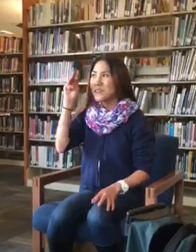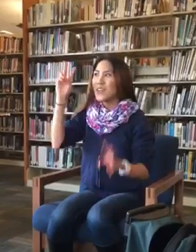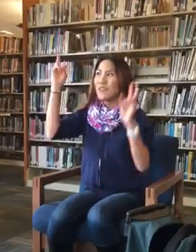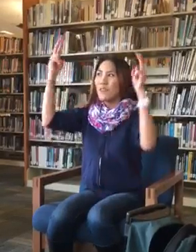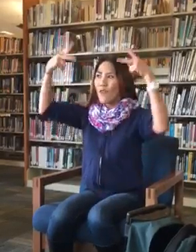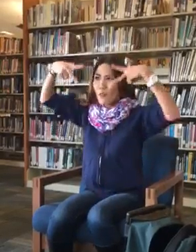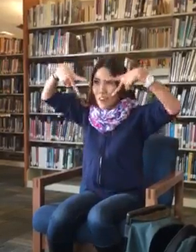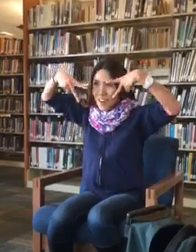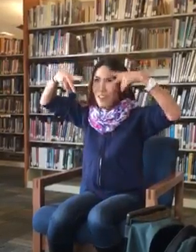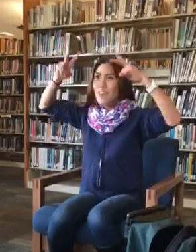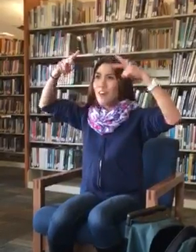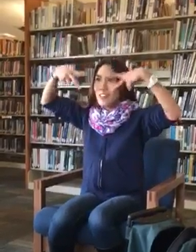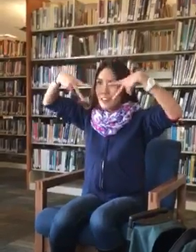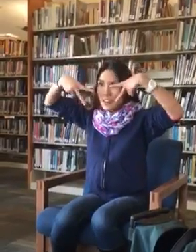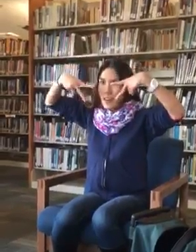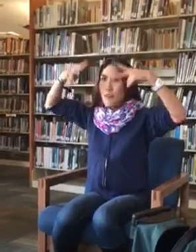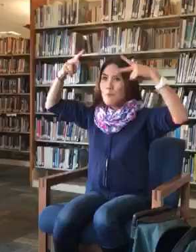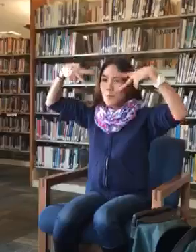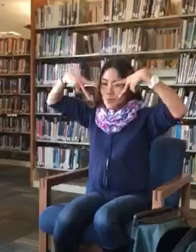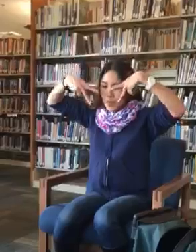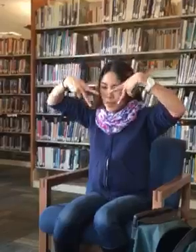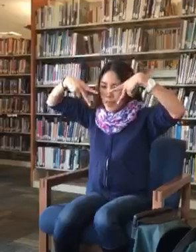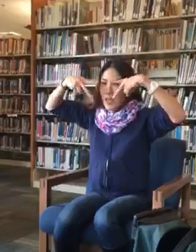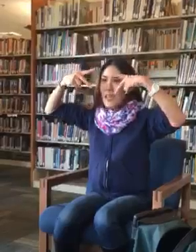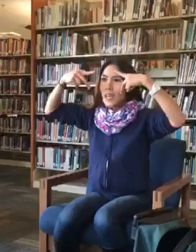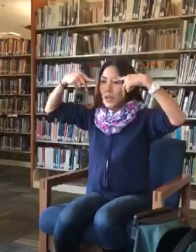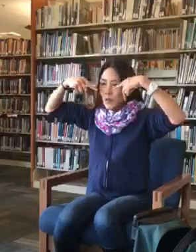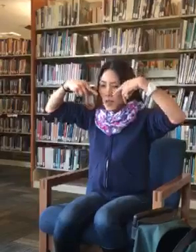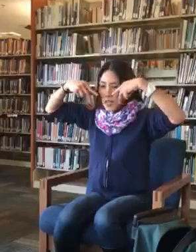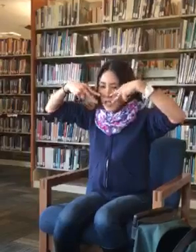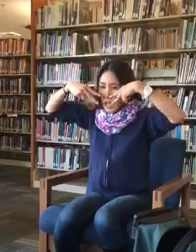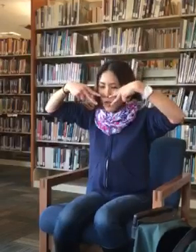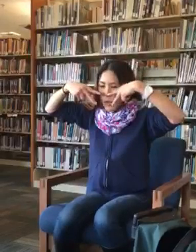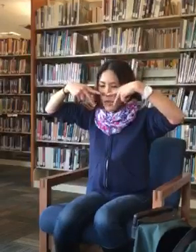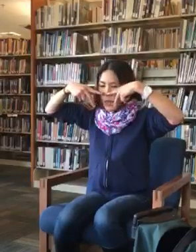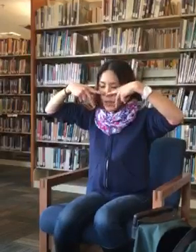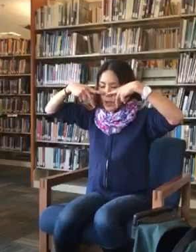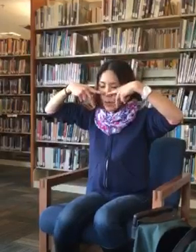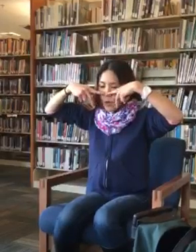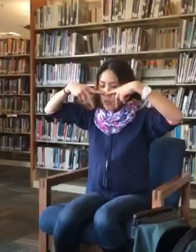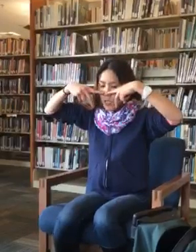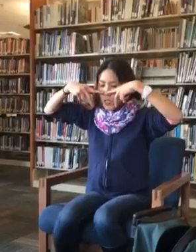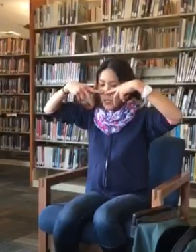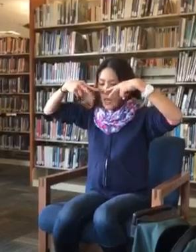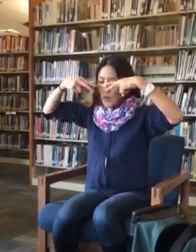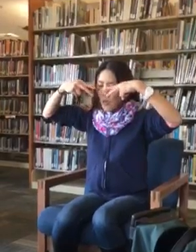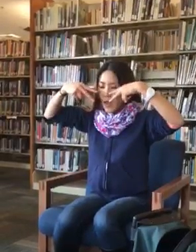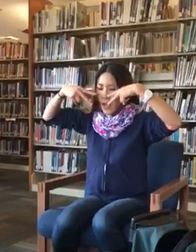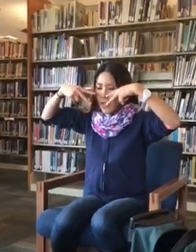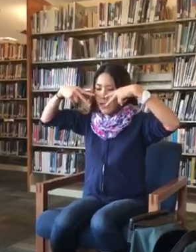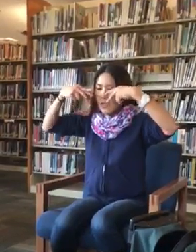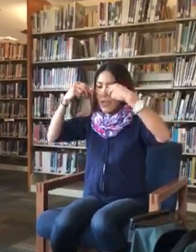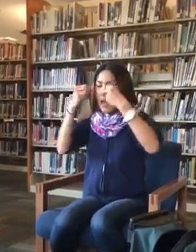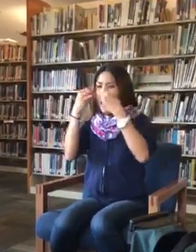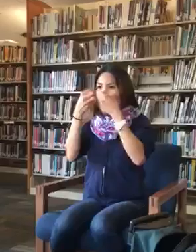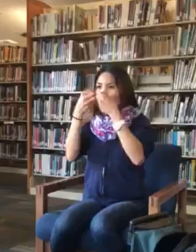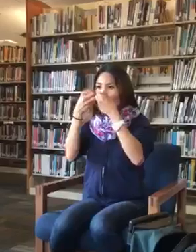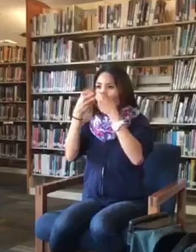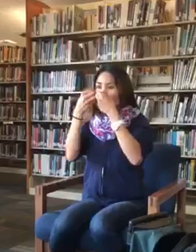with 4, Trochlear, the inward and down motion of your eyes, and also